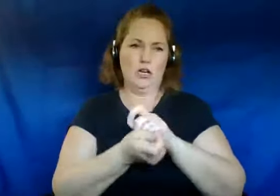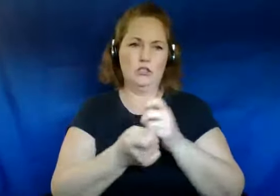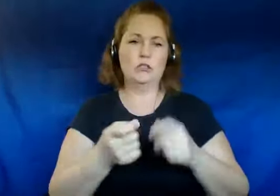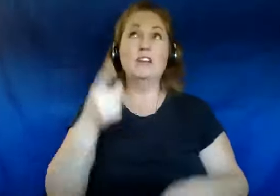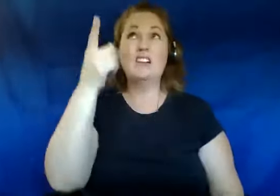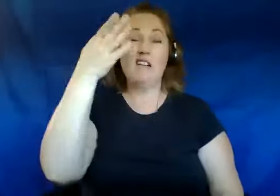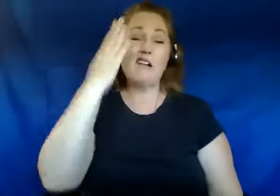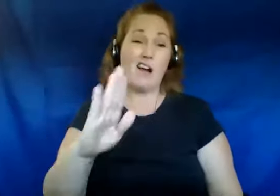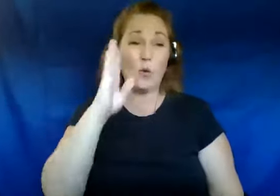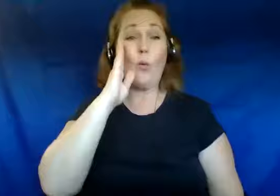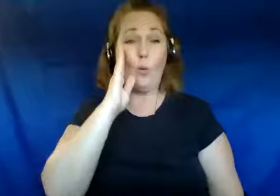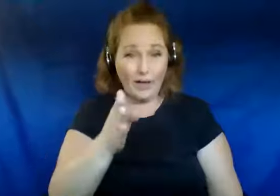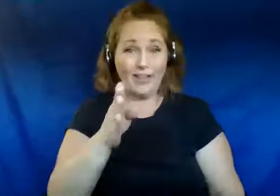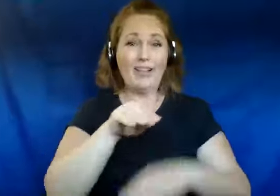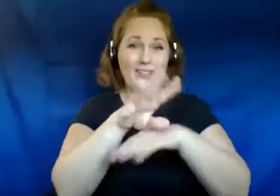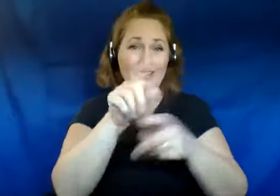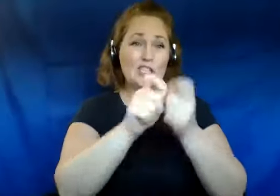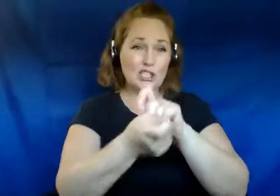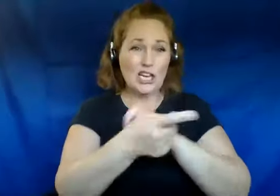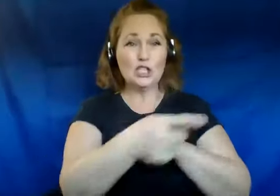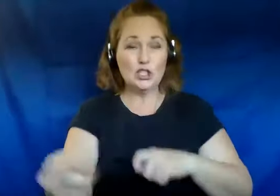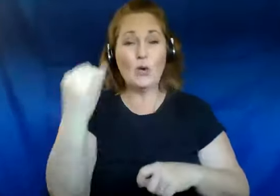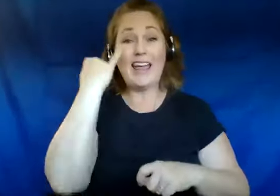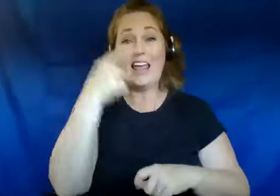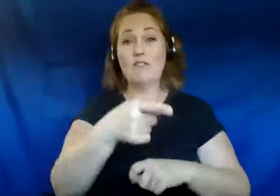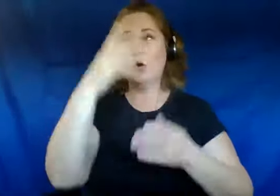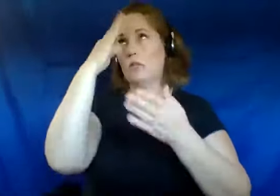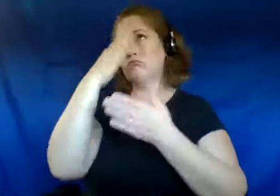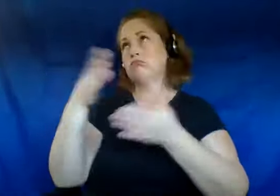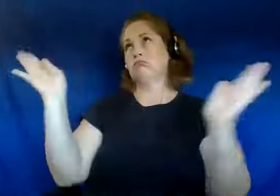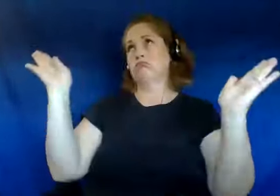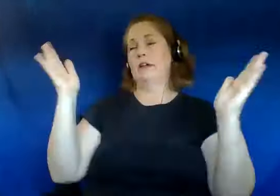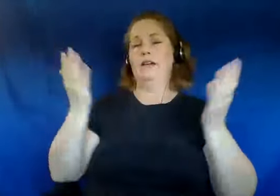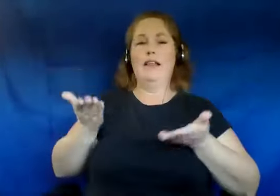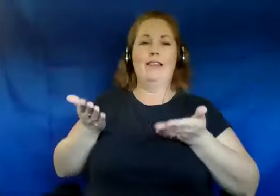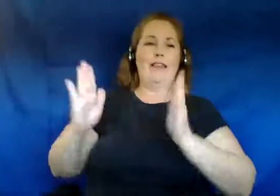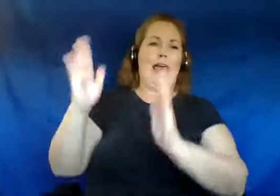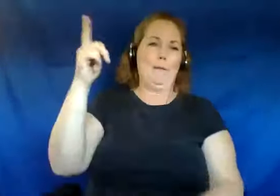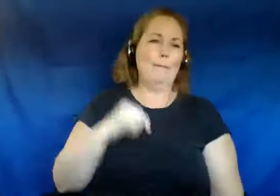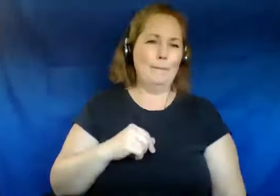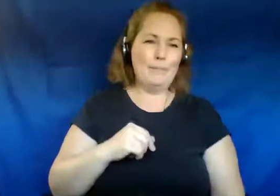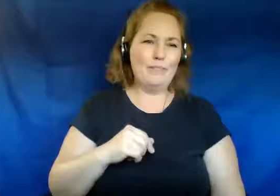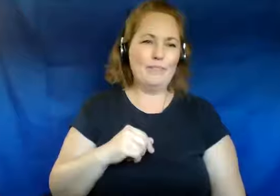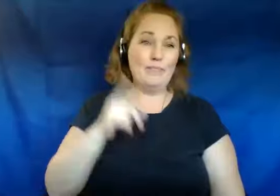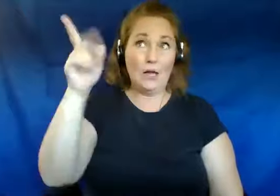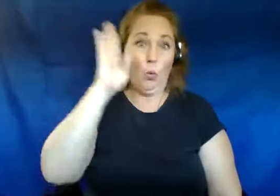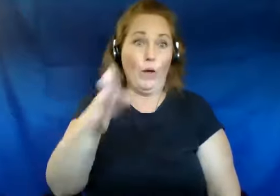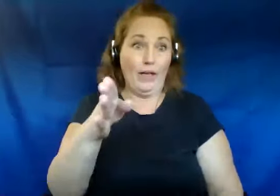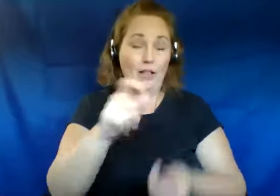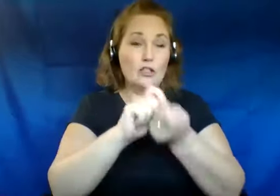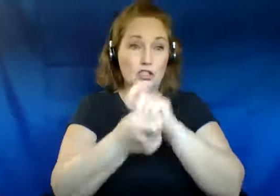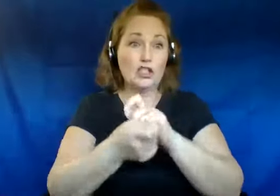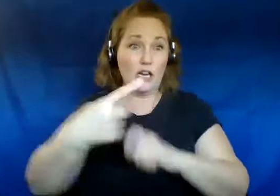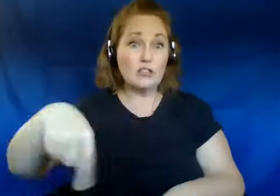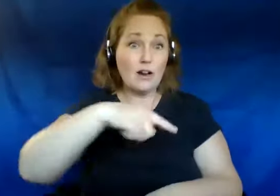will change us if we just let him. God will change us if we